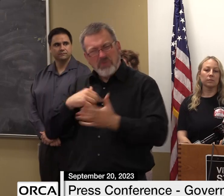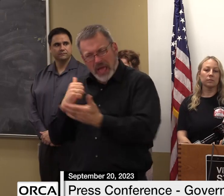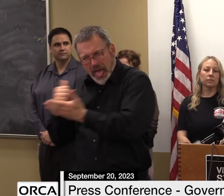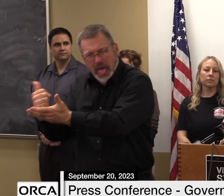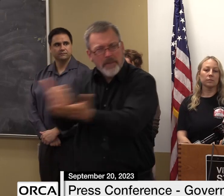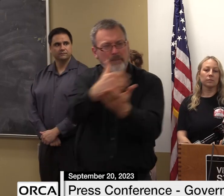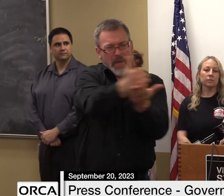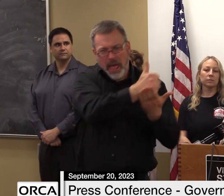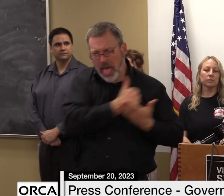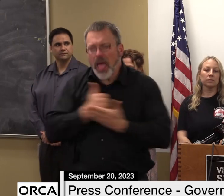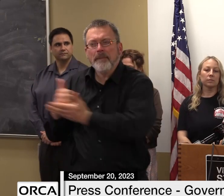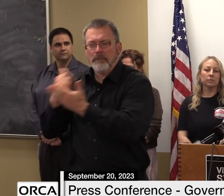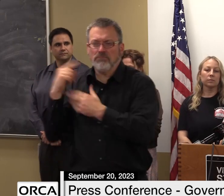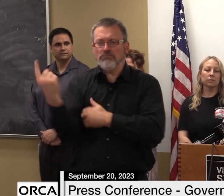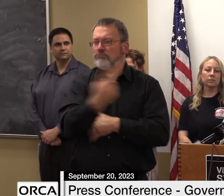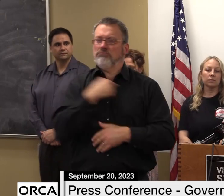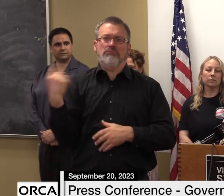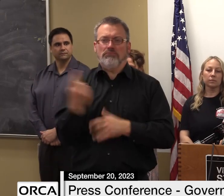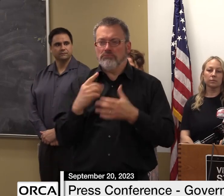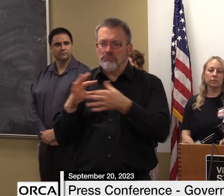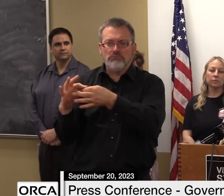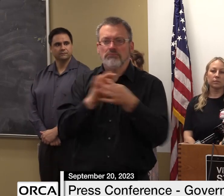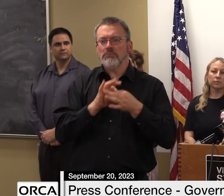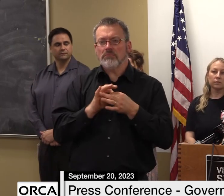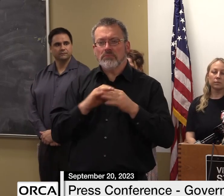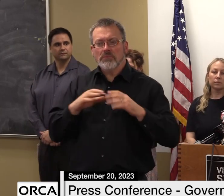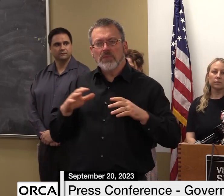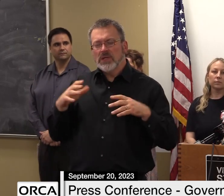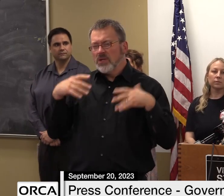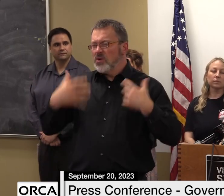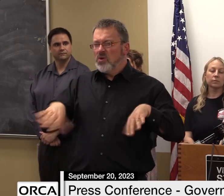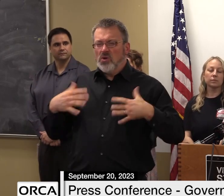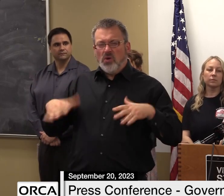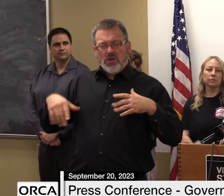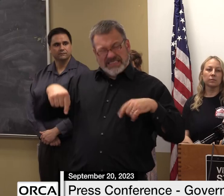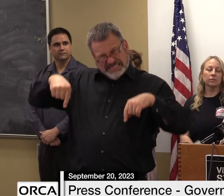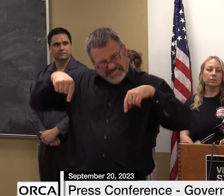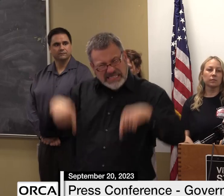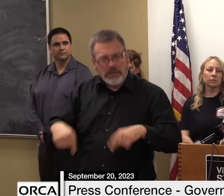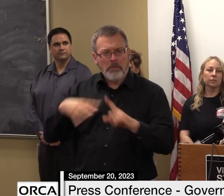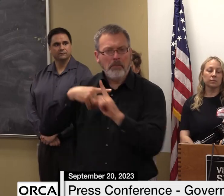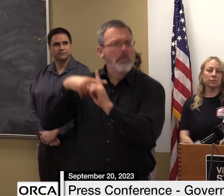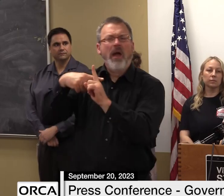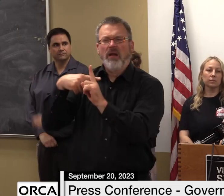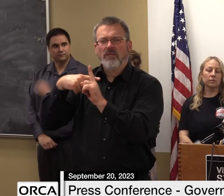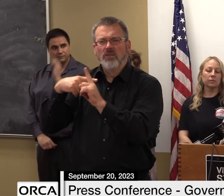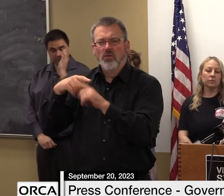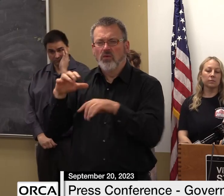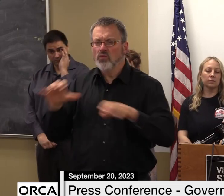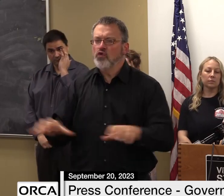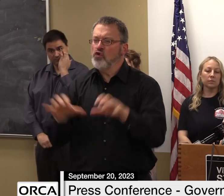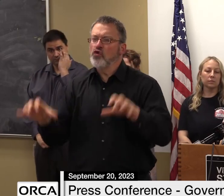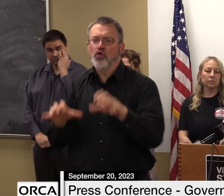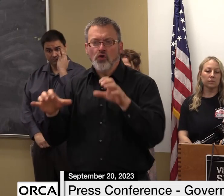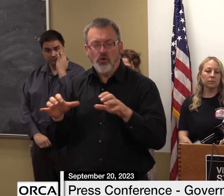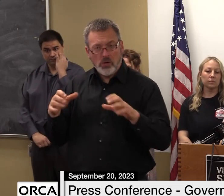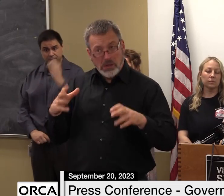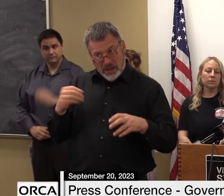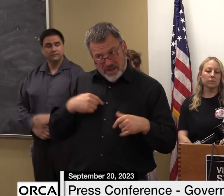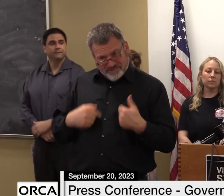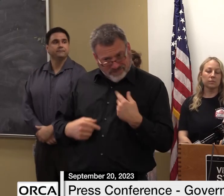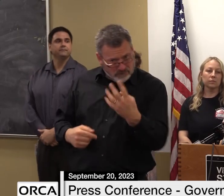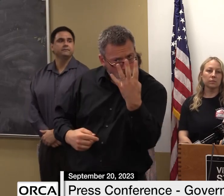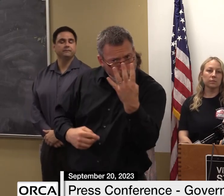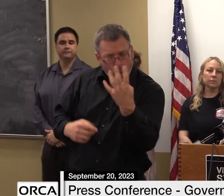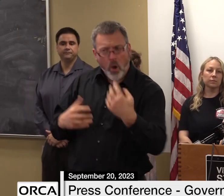So I know there's a ton of great work that's going on out there in our disaster recovery centers, and so I asked for